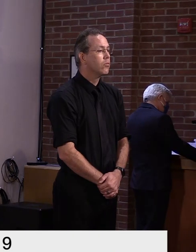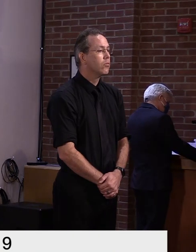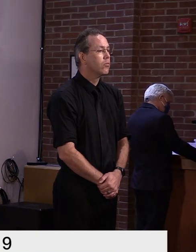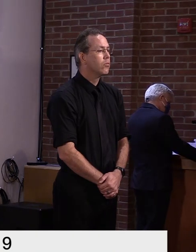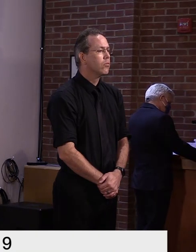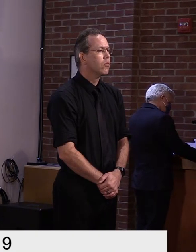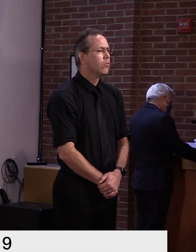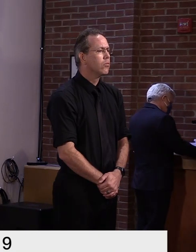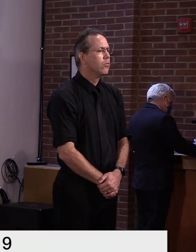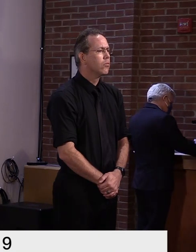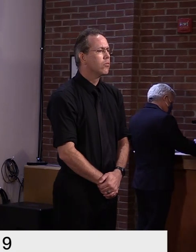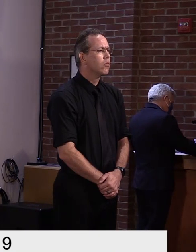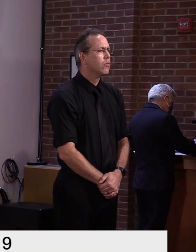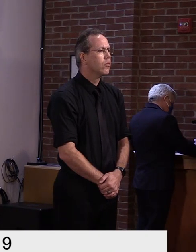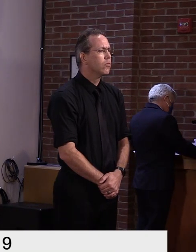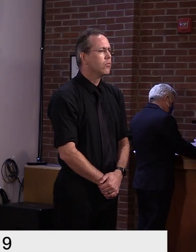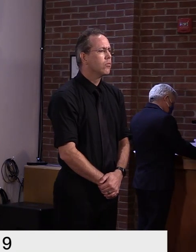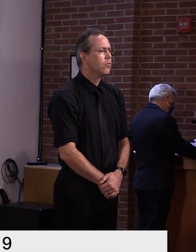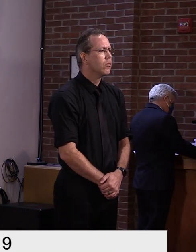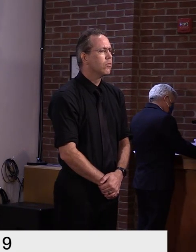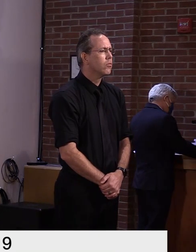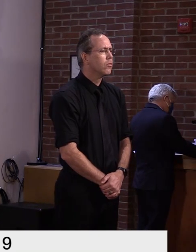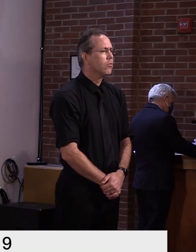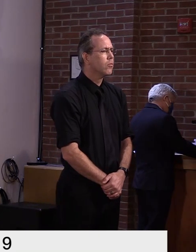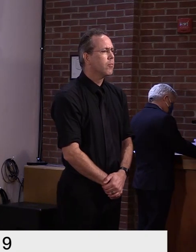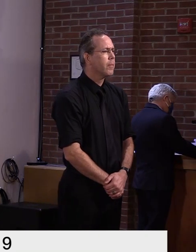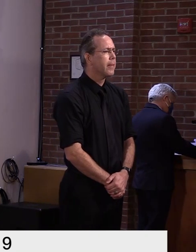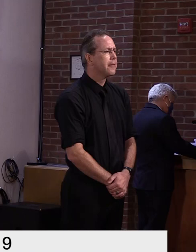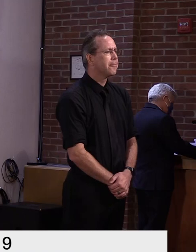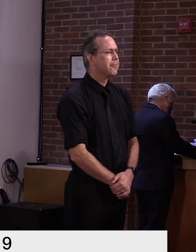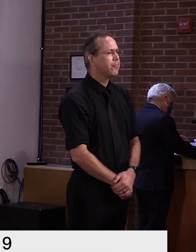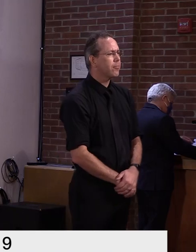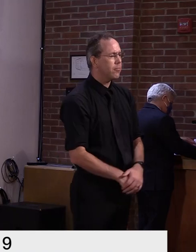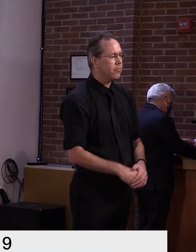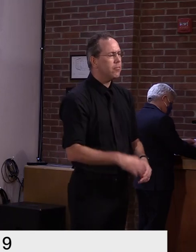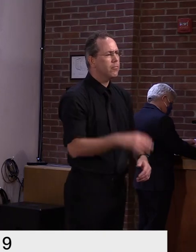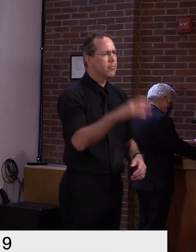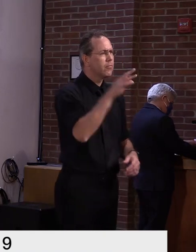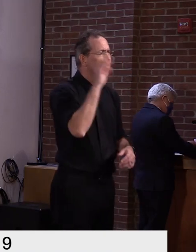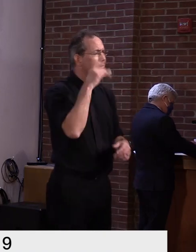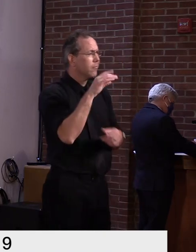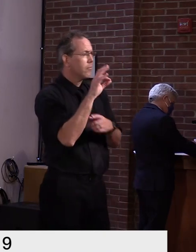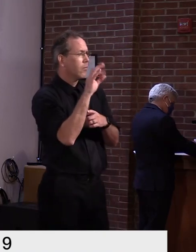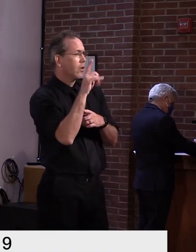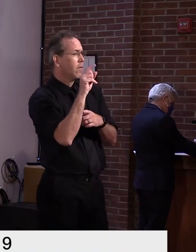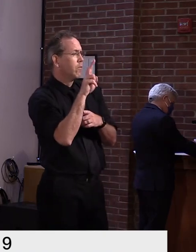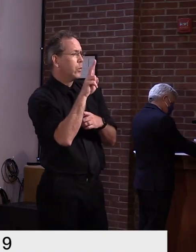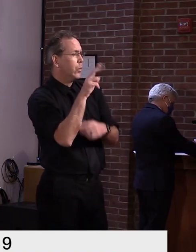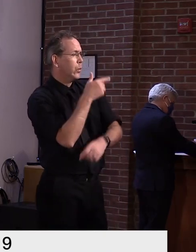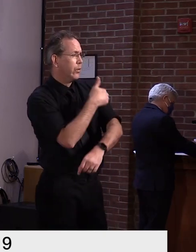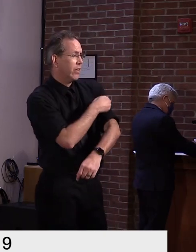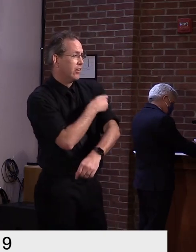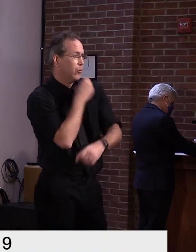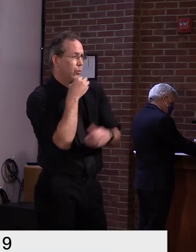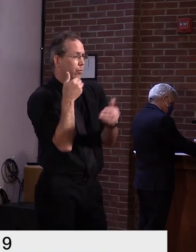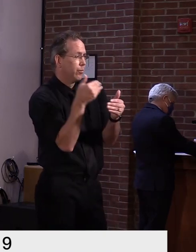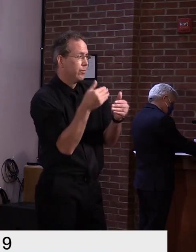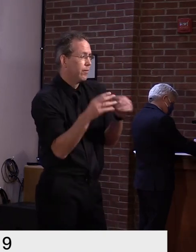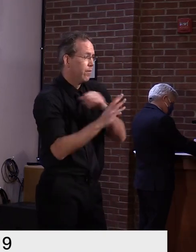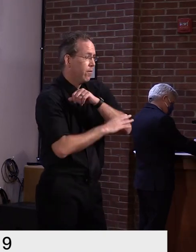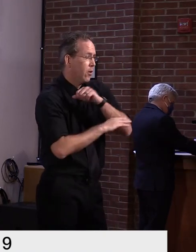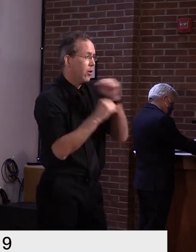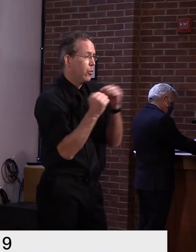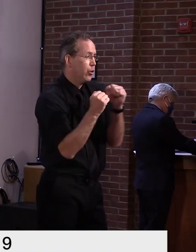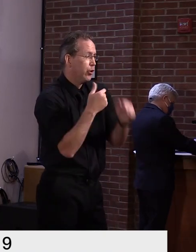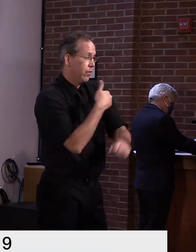reaching out to Vermonters about how it will happen here? Yeah, I know. I'll let Dr. Levine answer this as well,